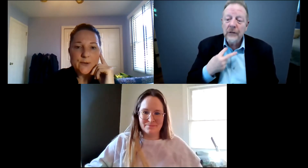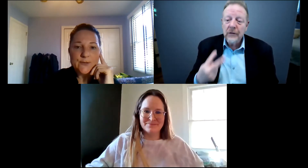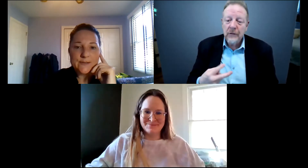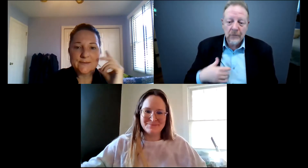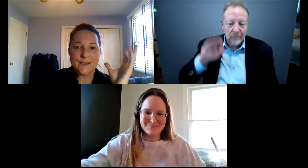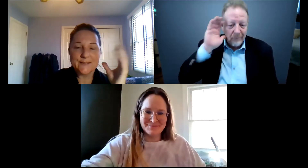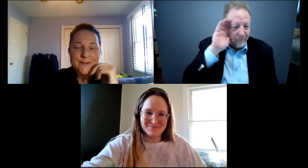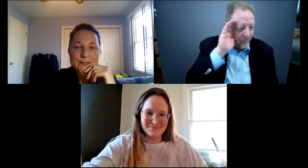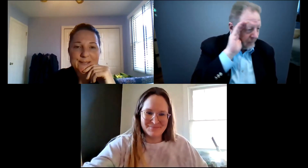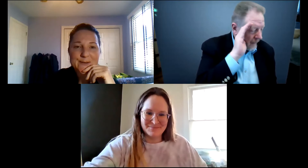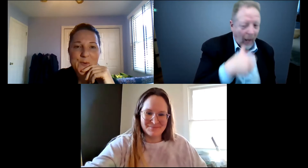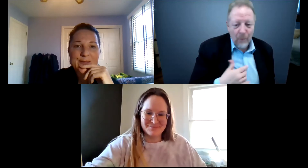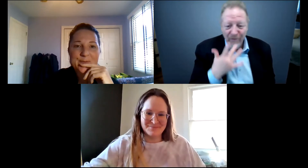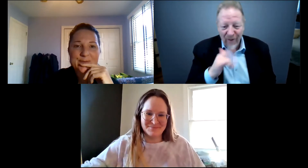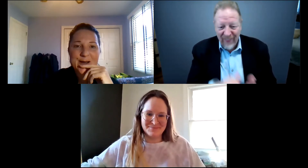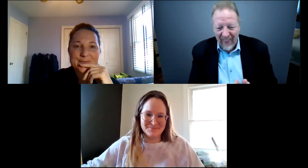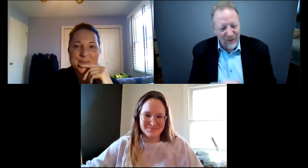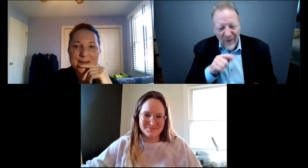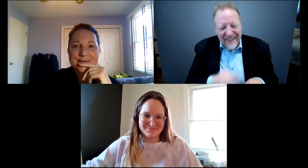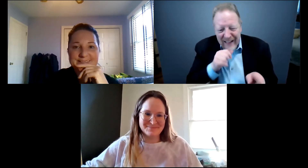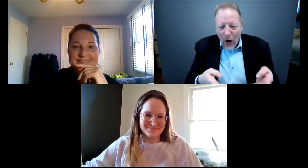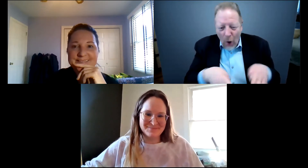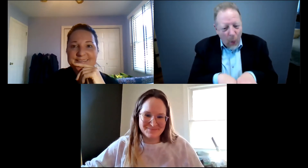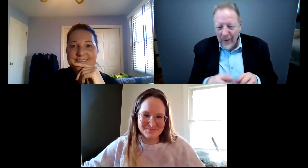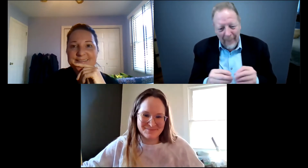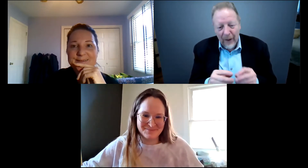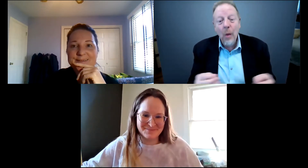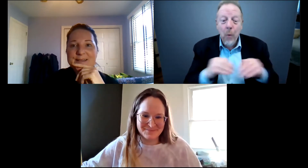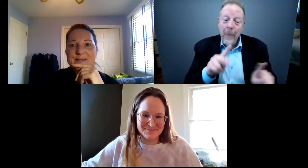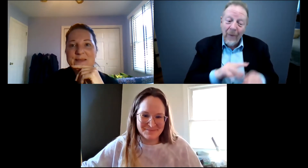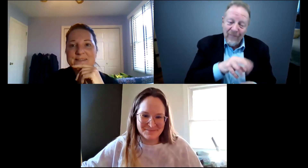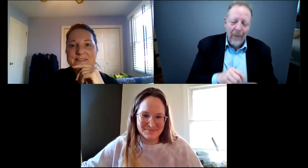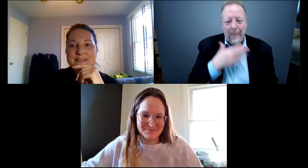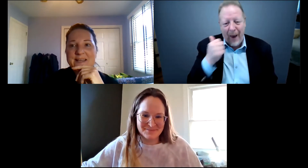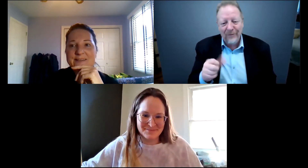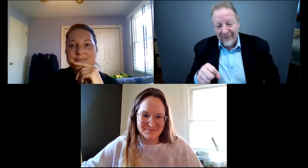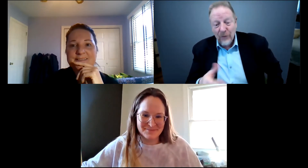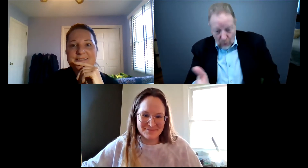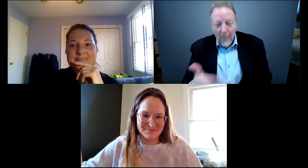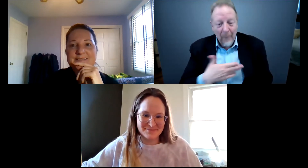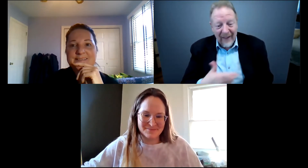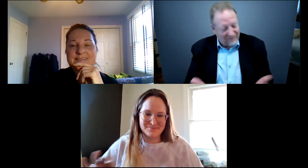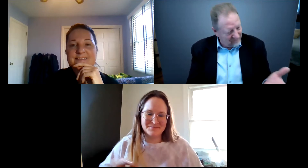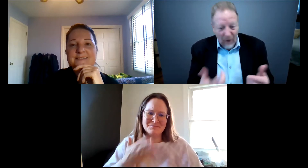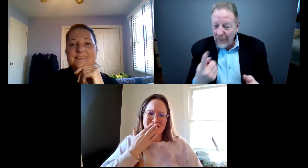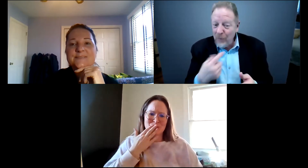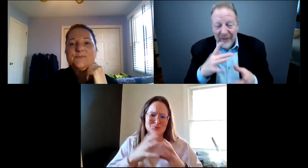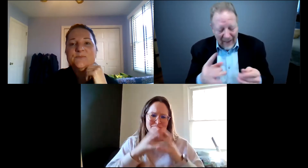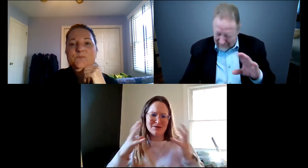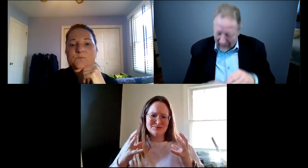the better. I think the more that we're involved, the better. You had something else to say, Heather?